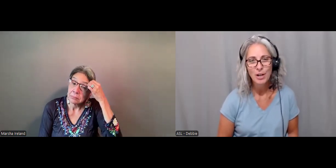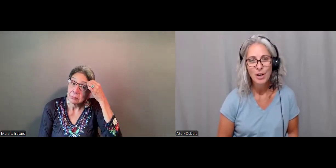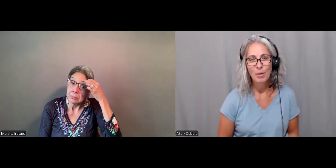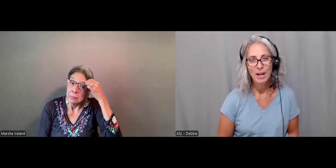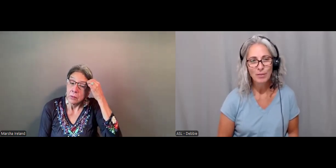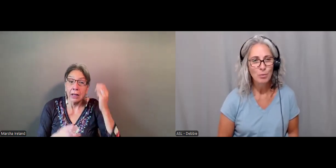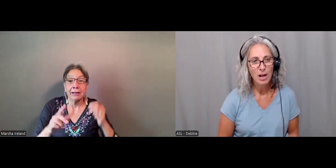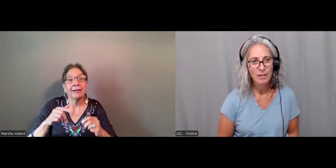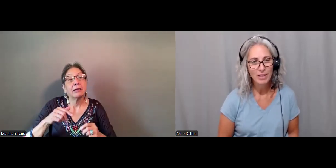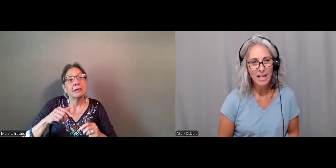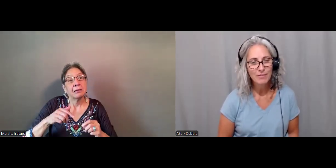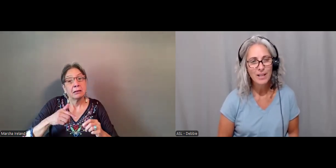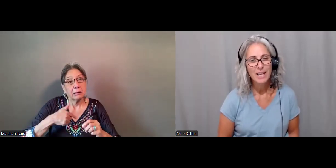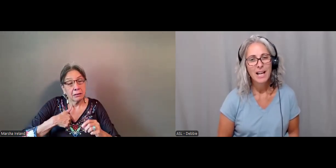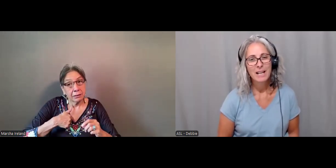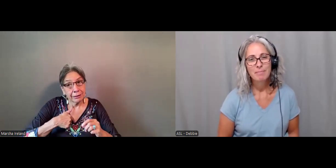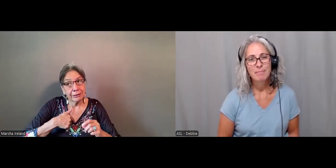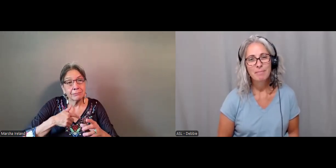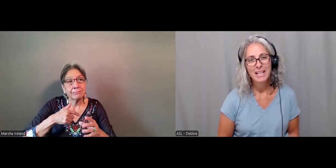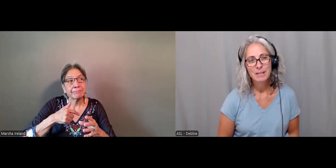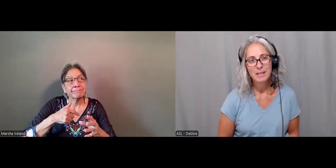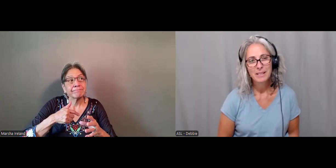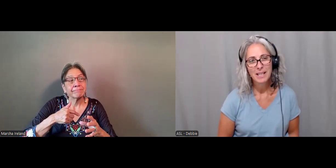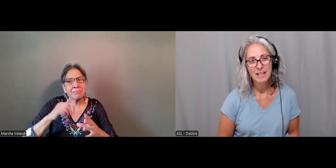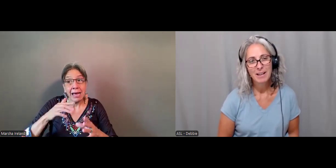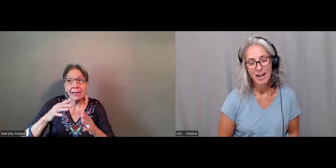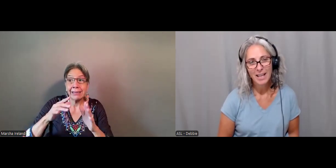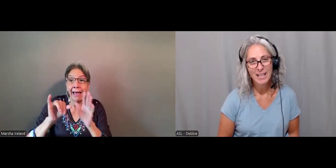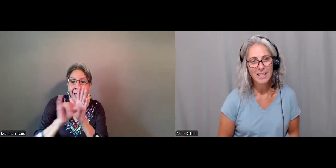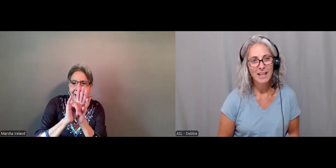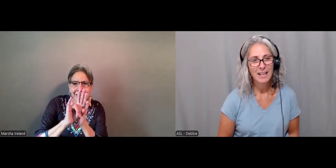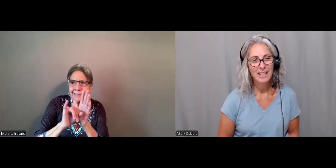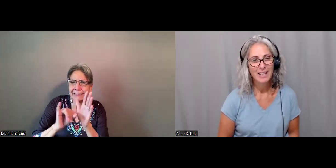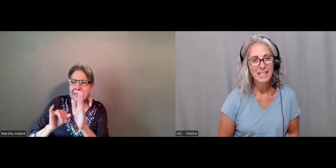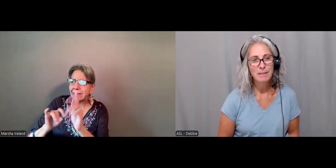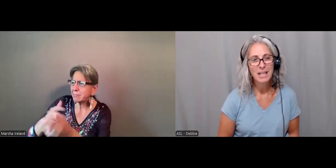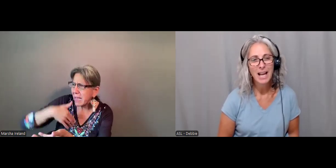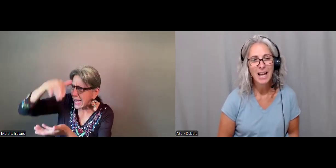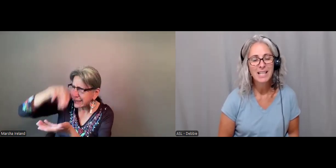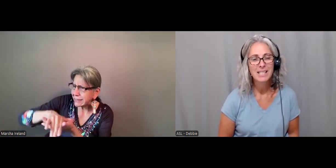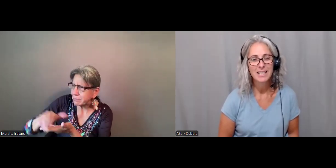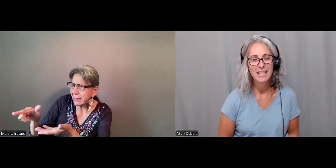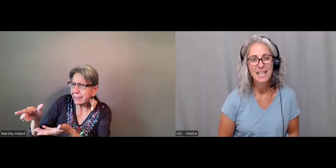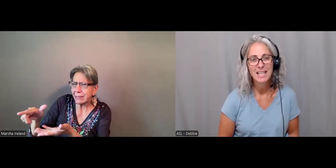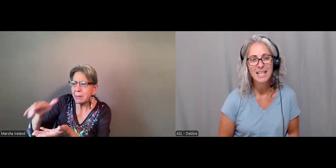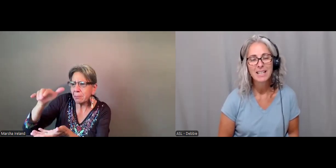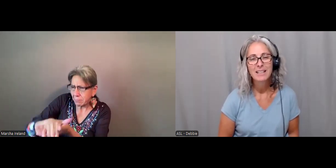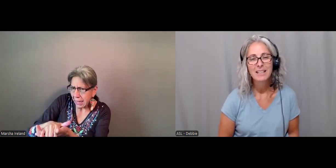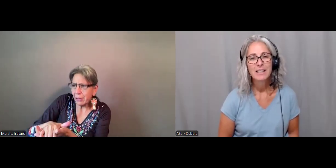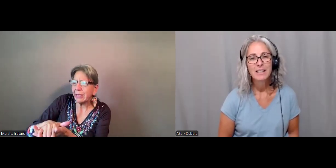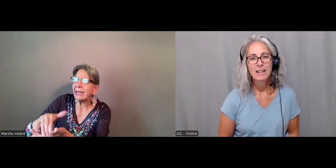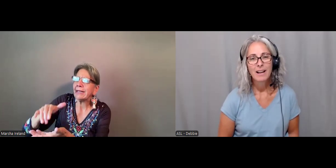or whatever walk of life. My husband and I connected because